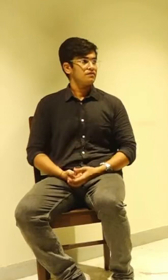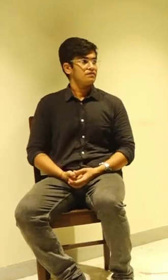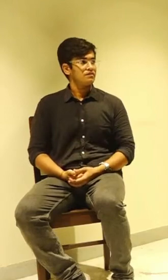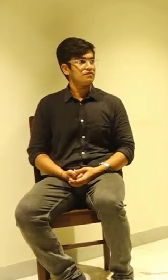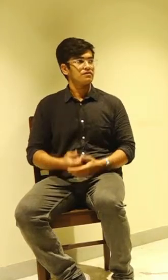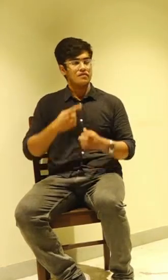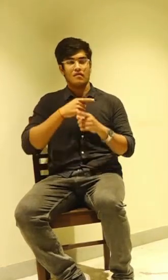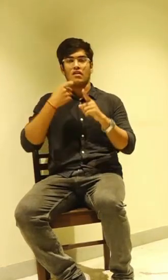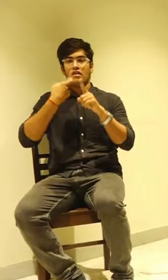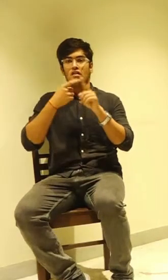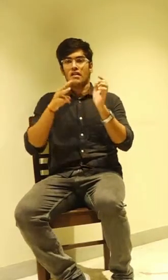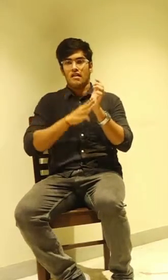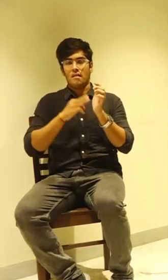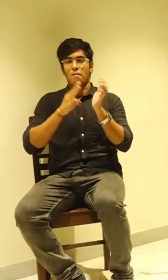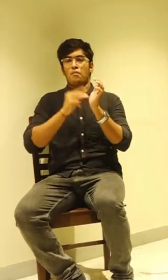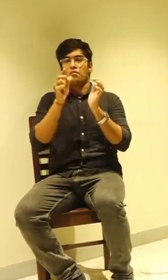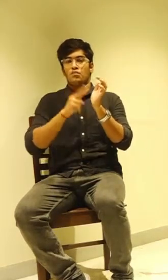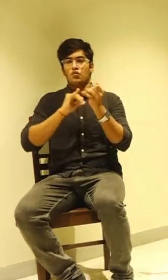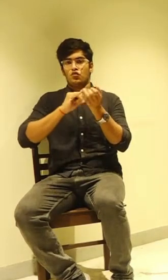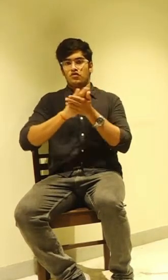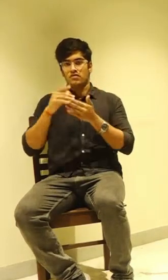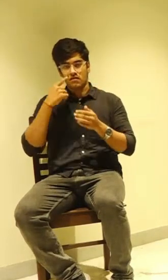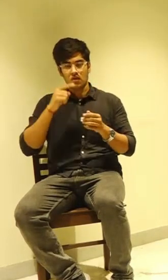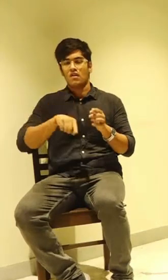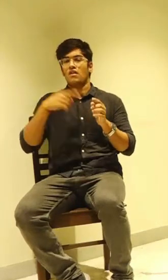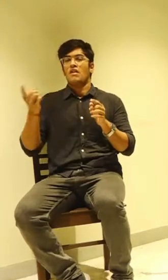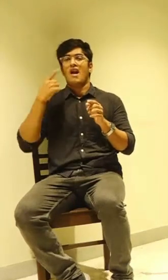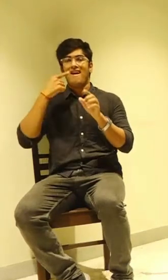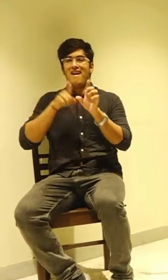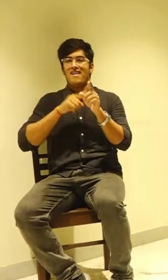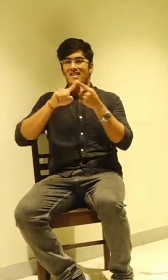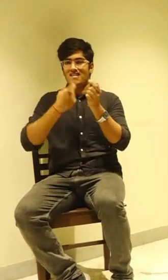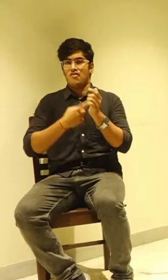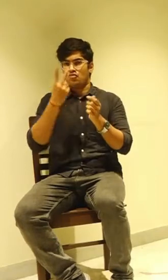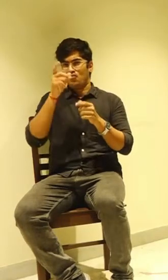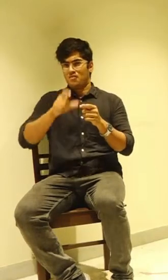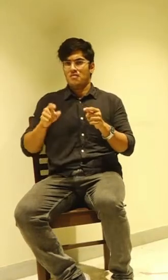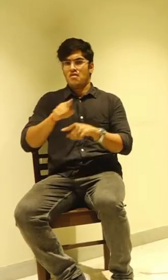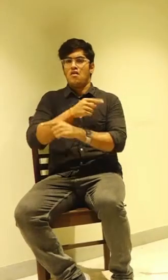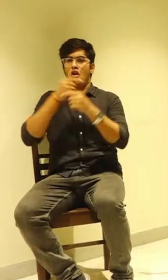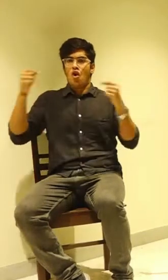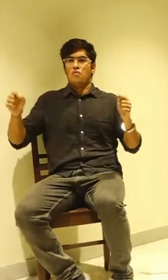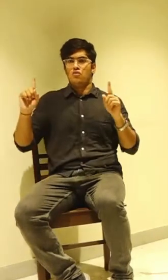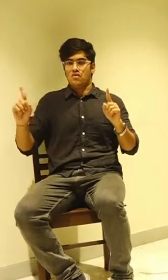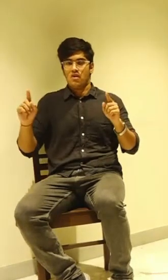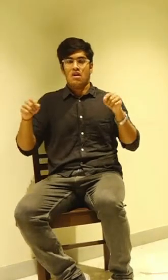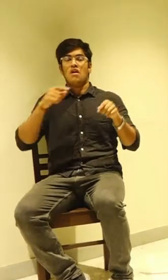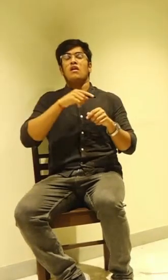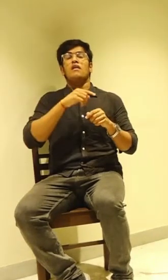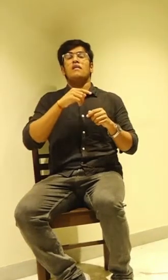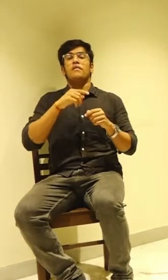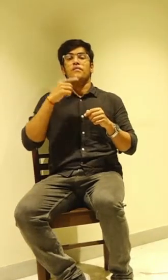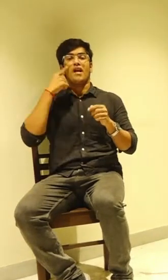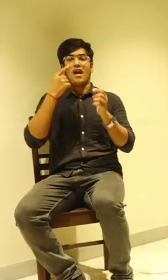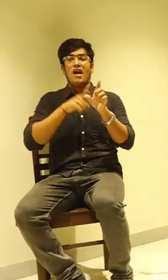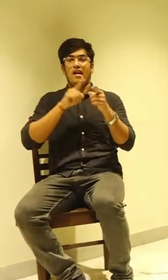and Aladi Krishnaswamy Iyer from the drafting committee now were on the opposite sides of the debate. Munshi spoke in support and Aladi Krishnaswamy Iyer